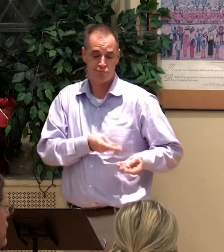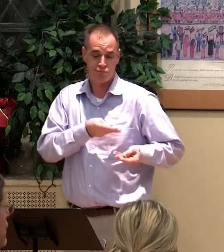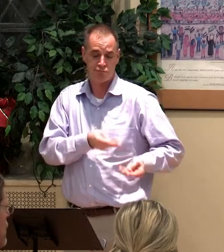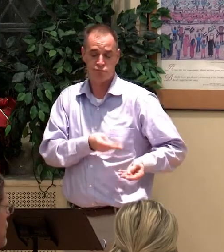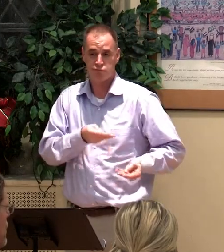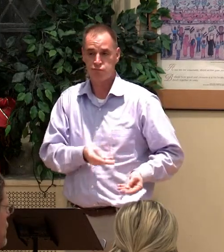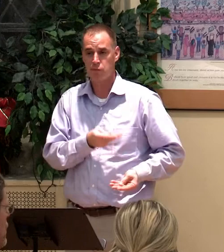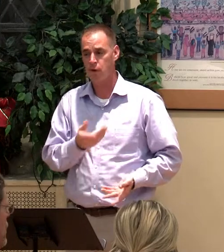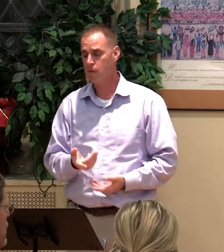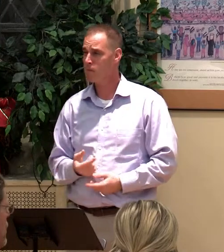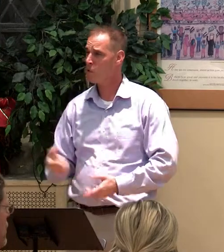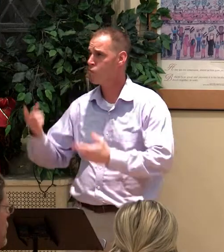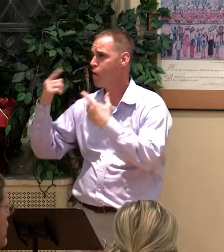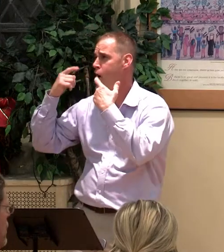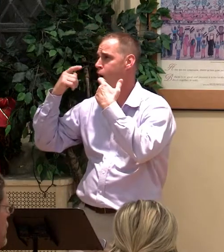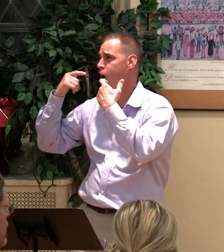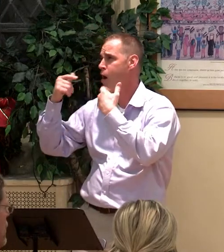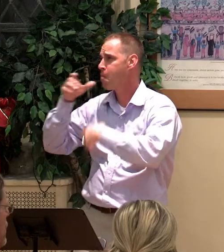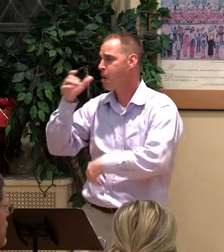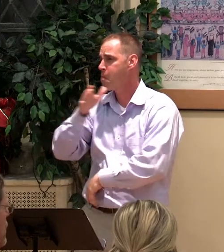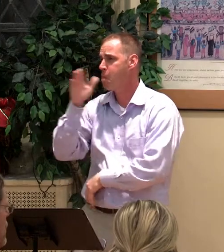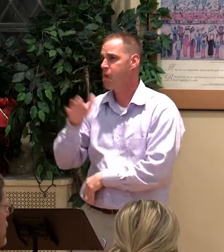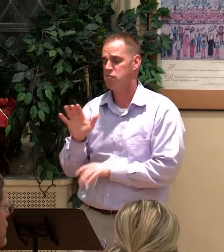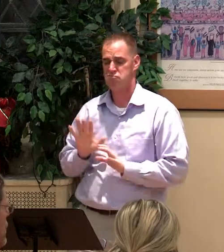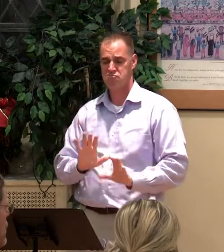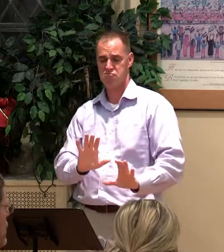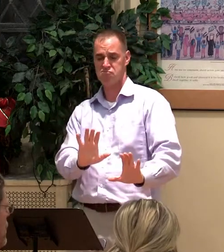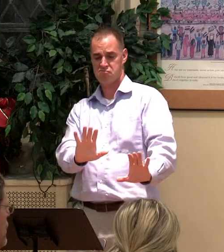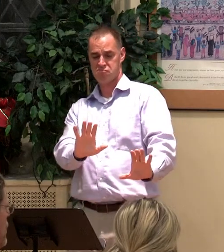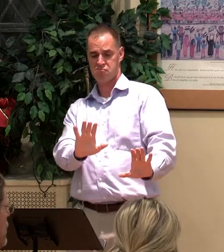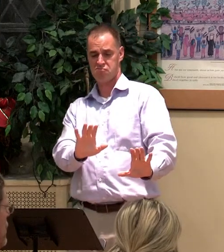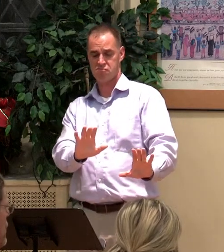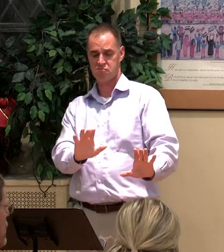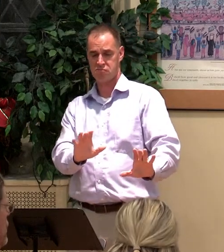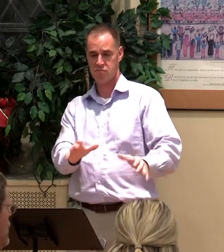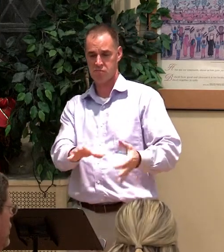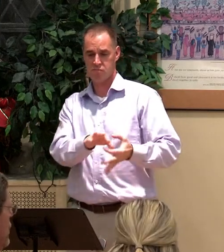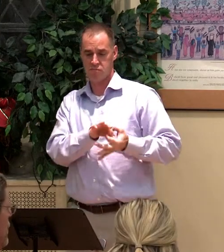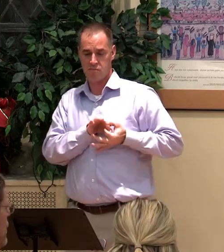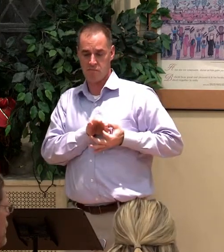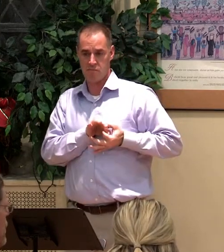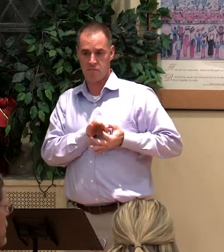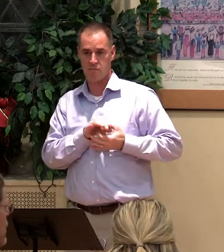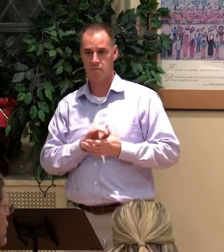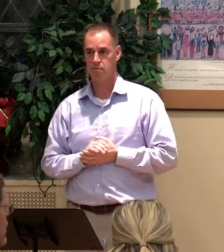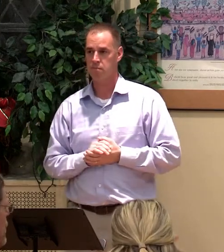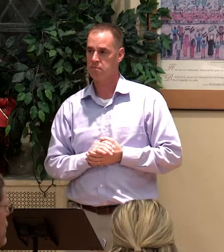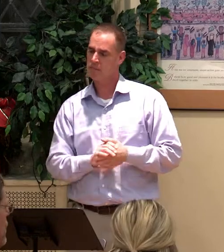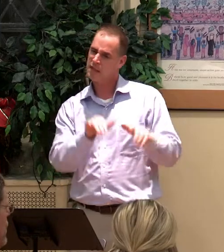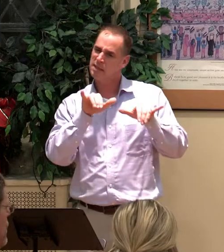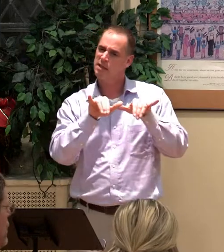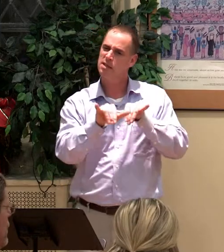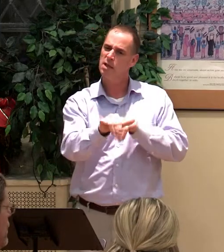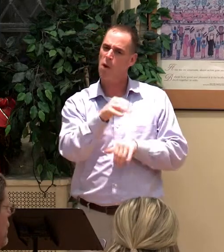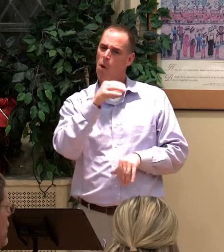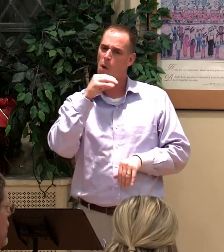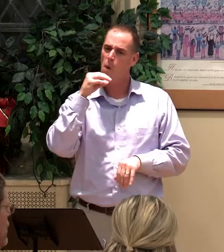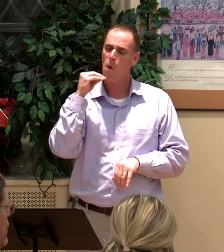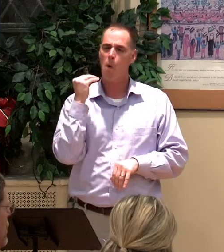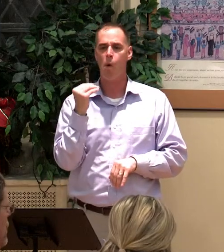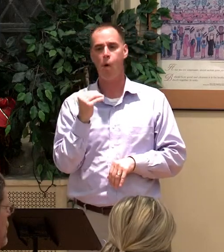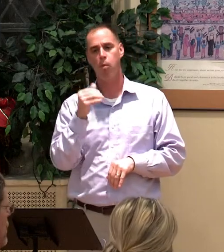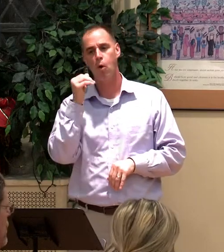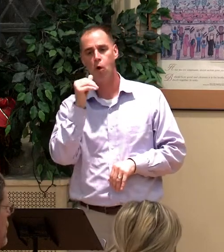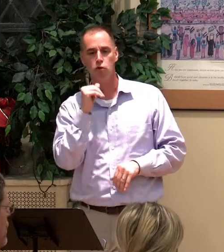you cried. Kept the girls in Puerto Rico, where they walk home from school in the